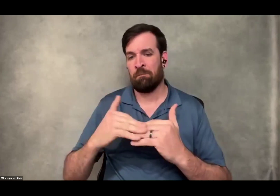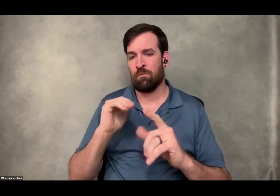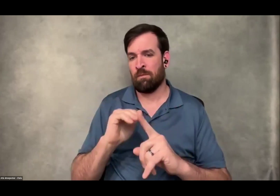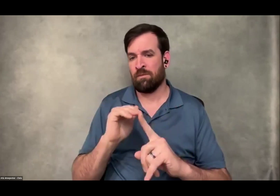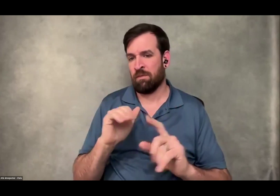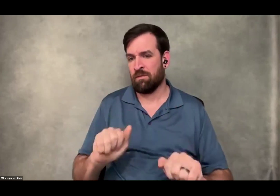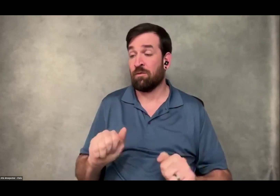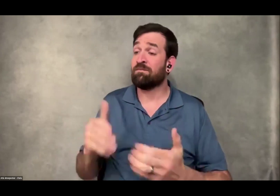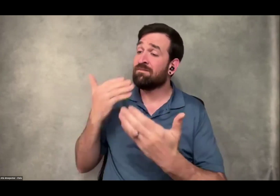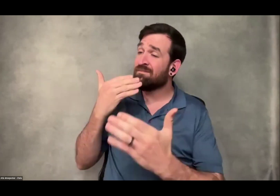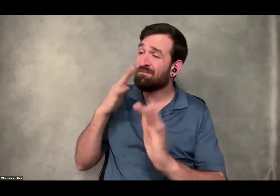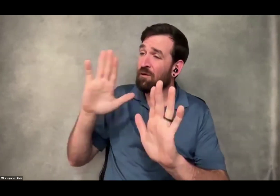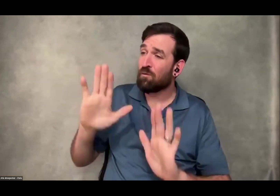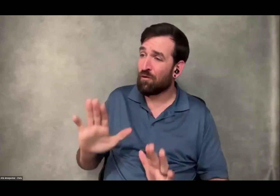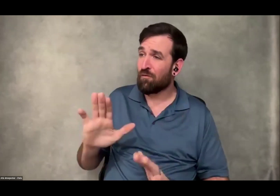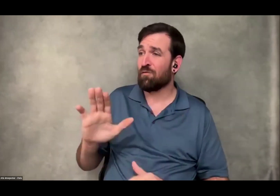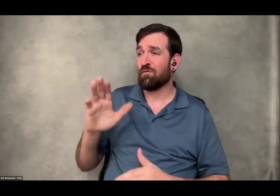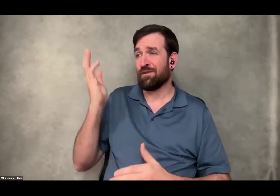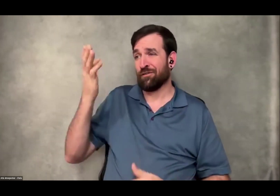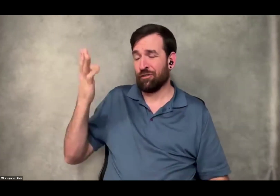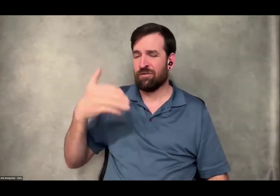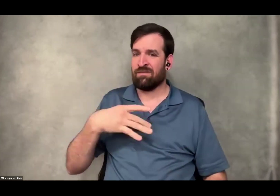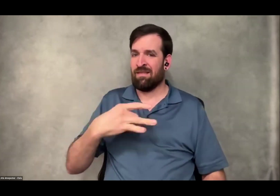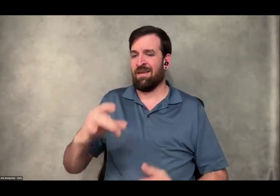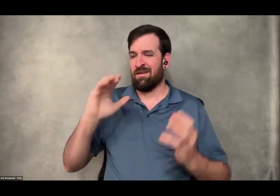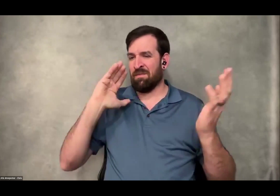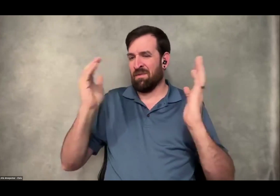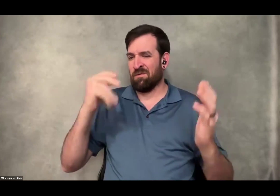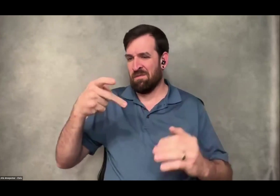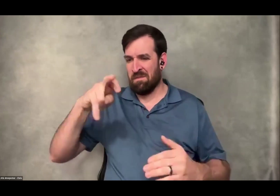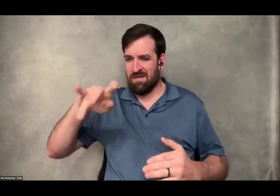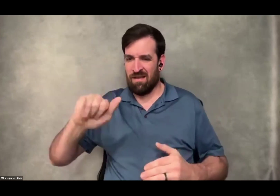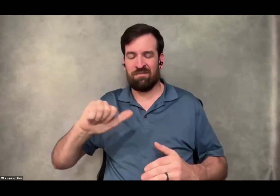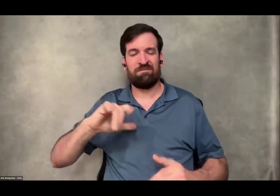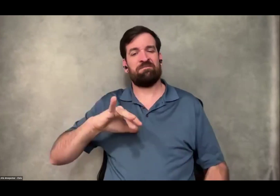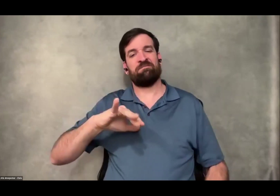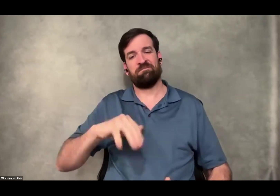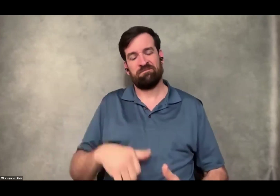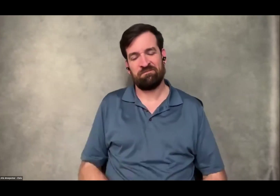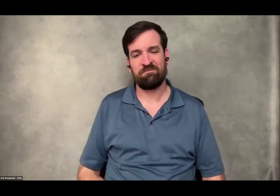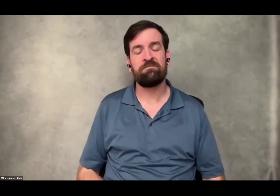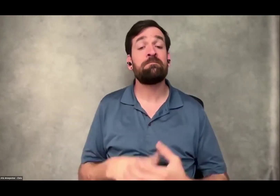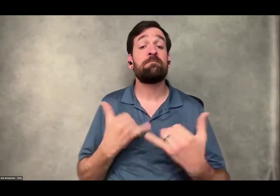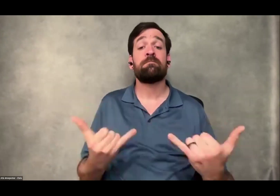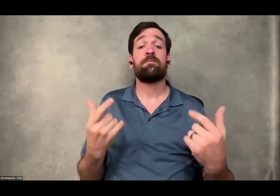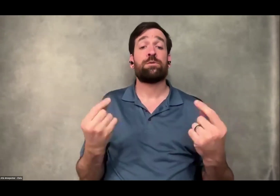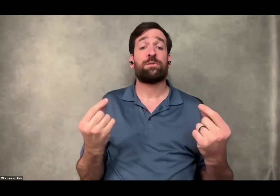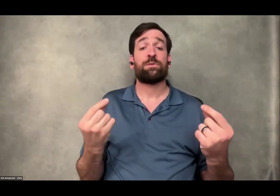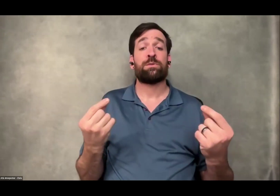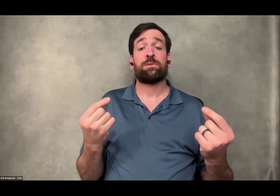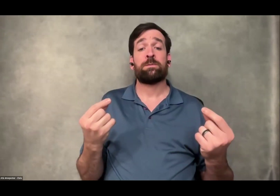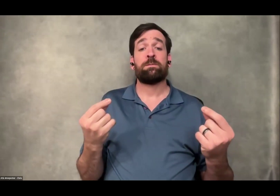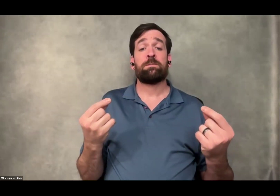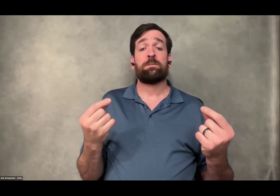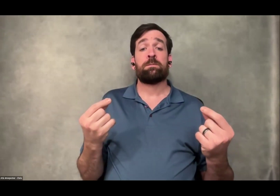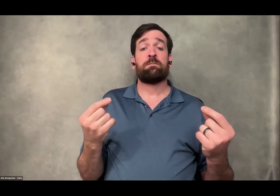was a wonderful presentation, and I like the analogy of the pizza. So what we're going to do now is we're